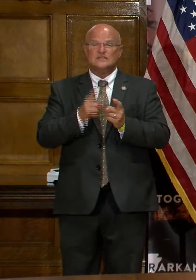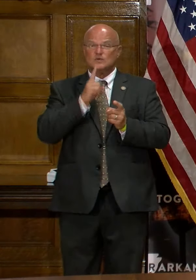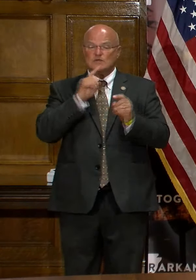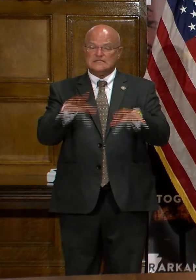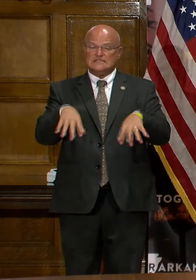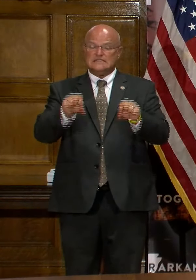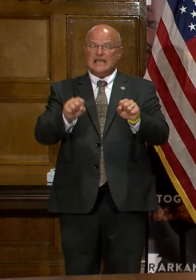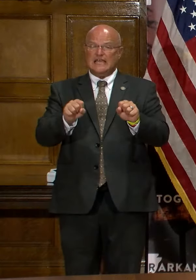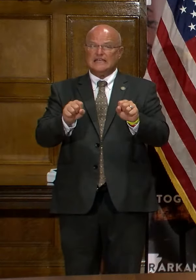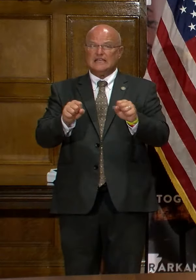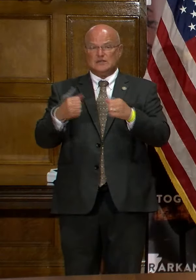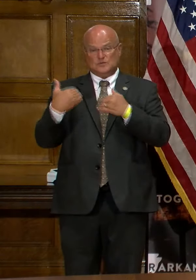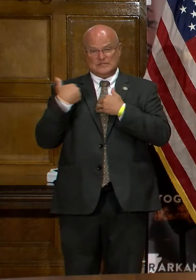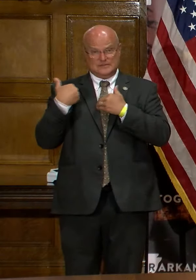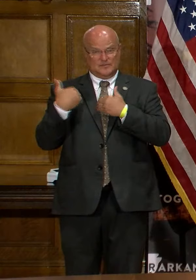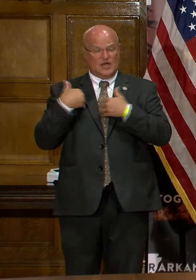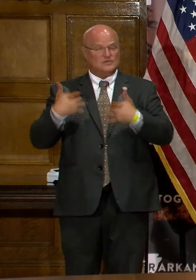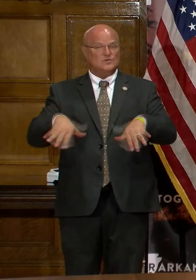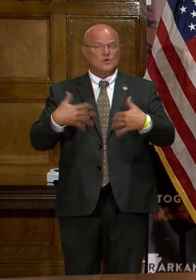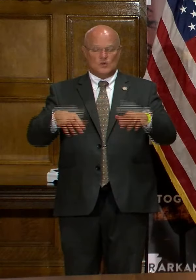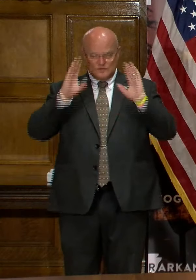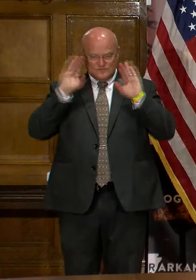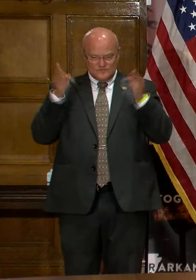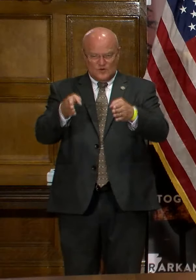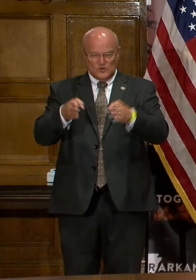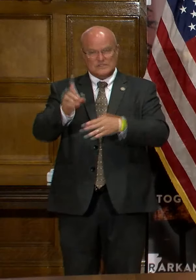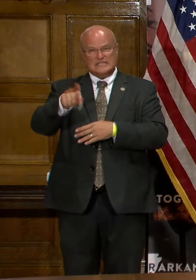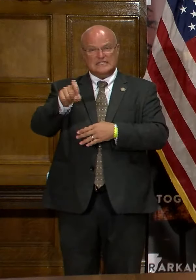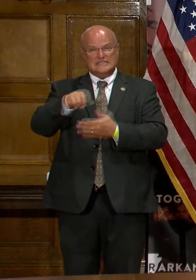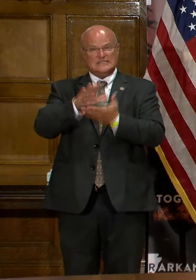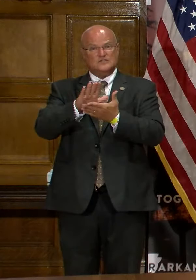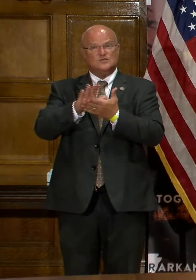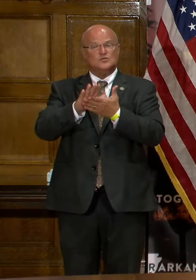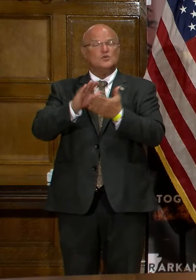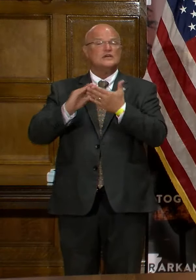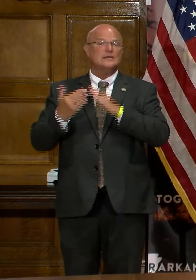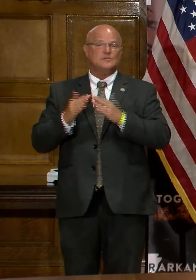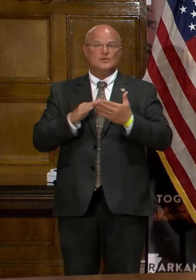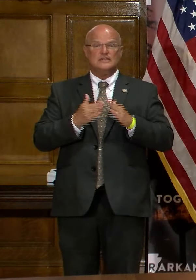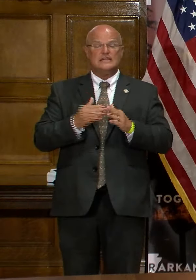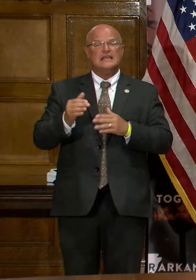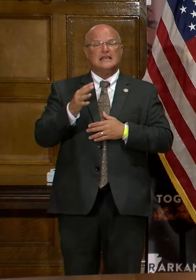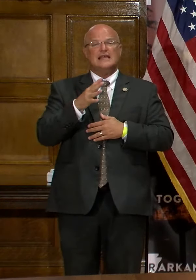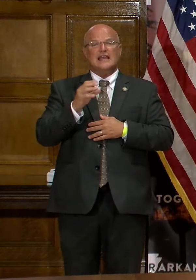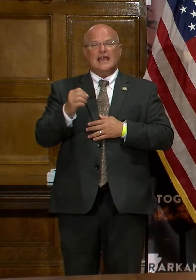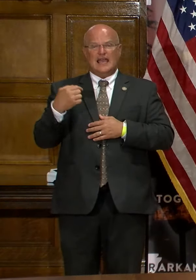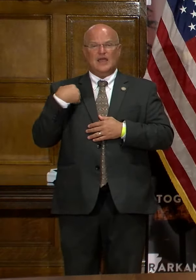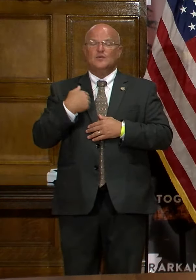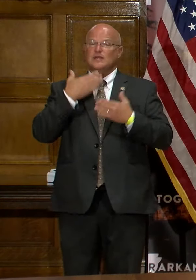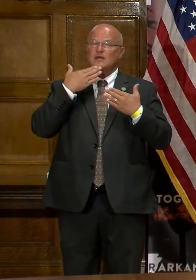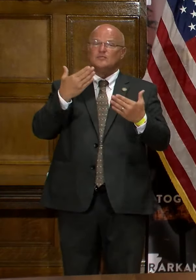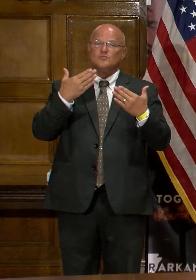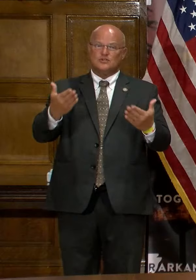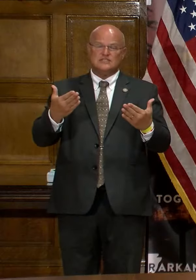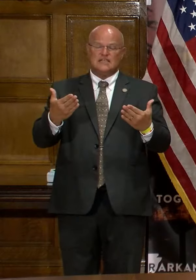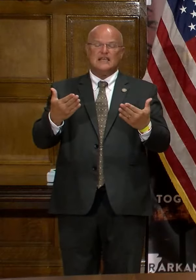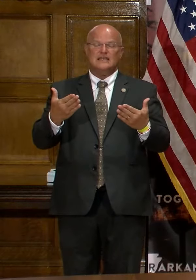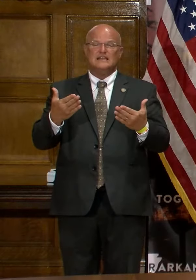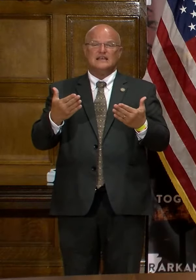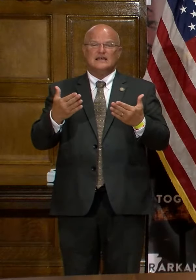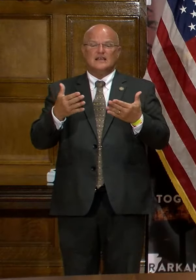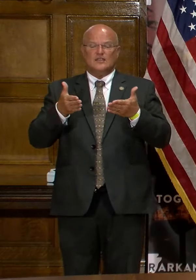a measured response, really focusing on the needs in their school community, and we do appreciate